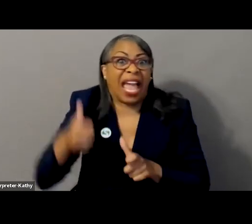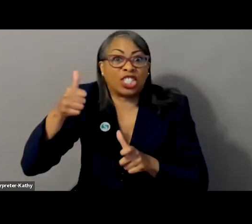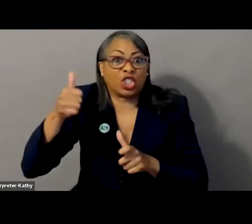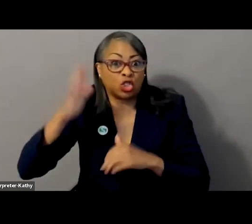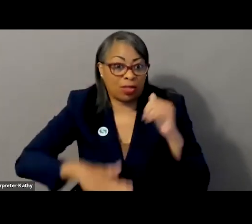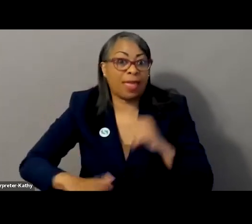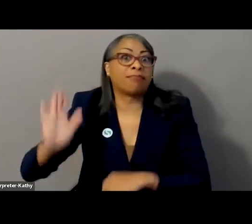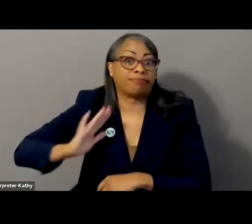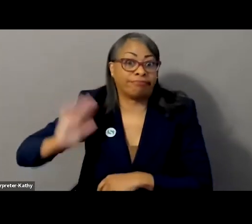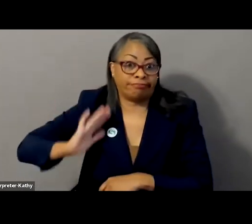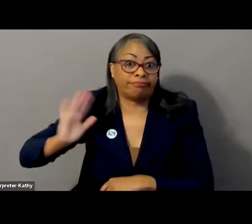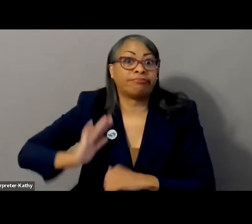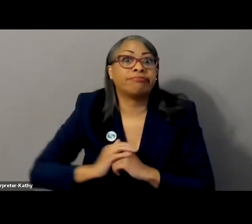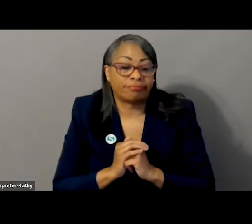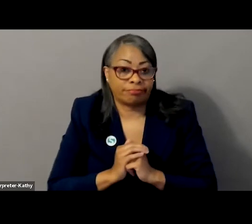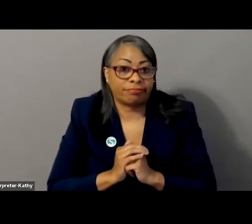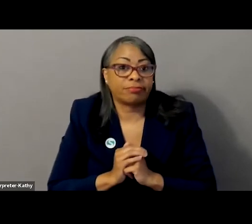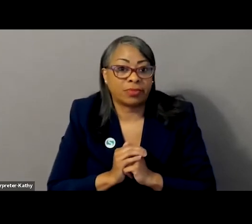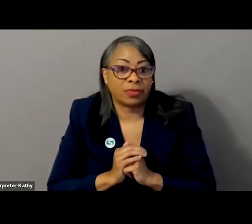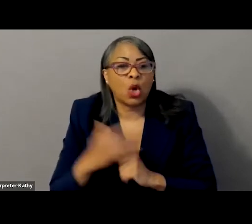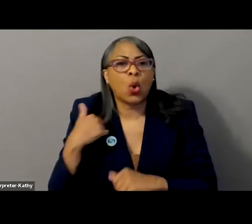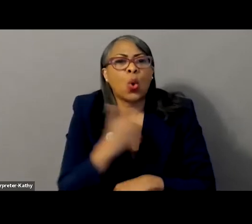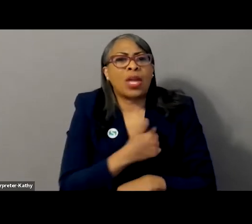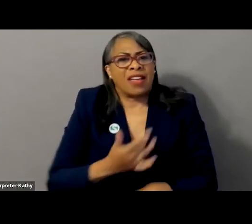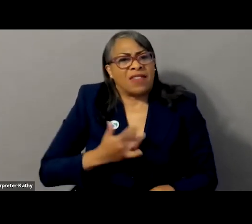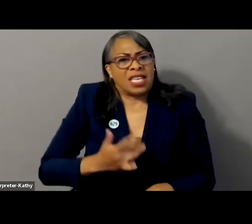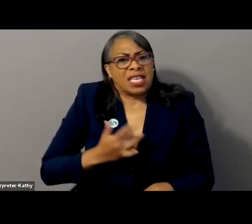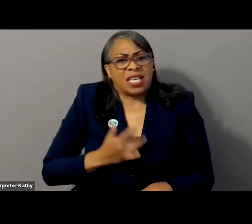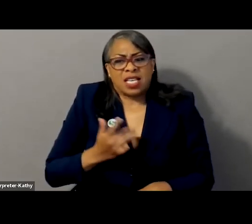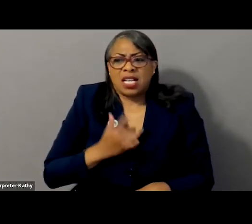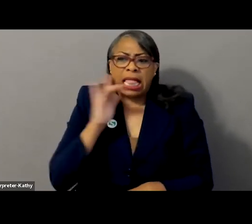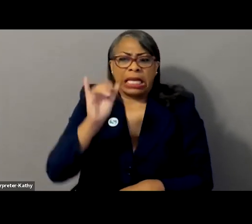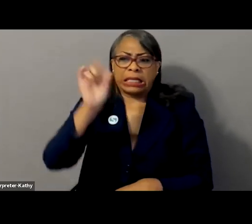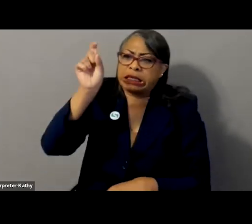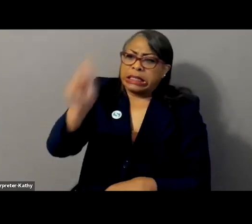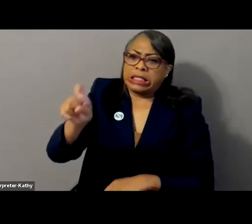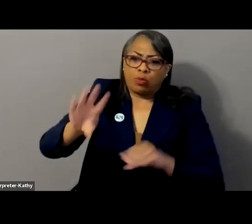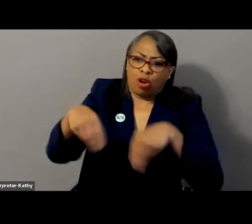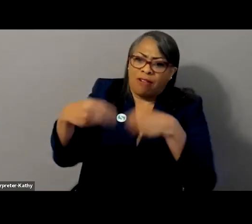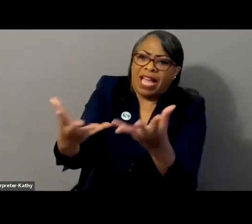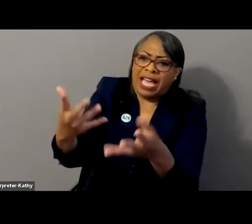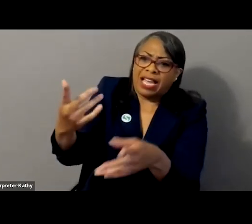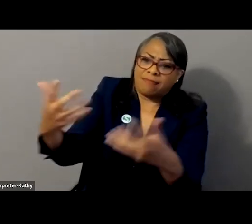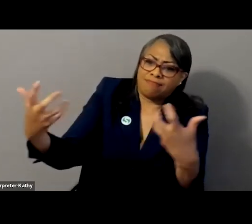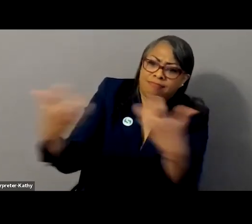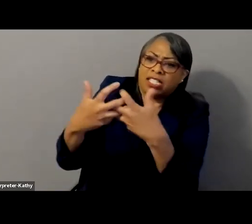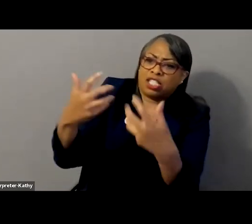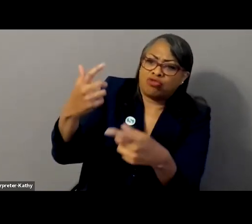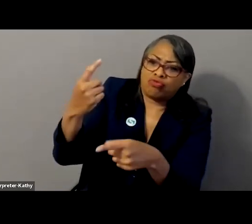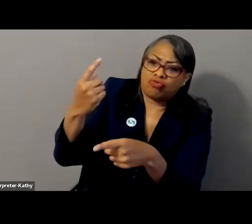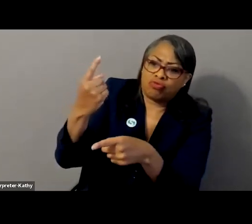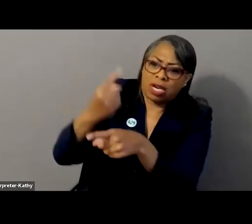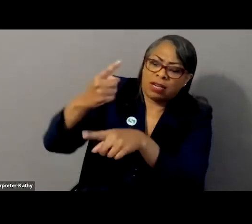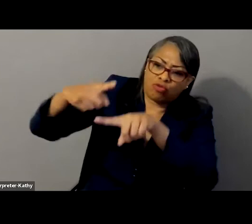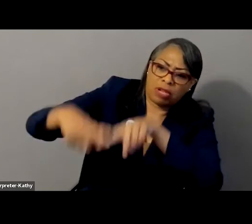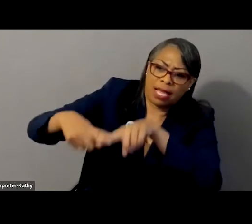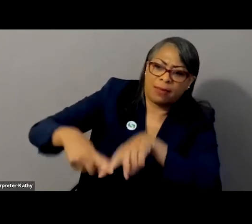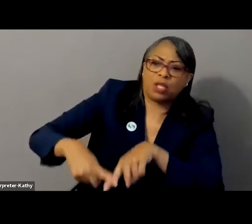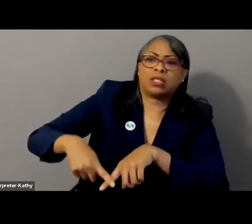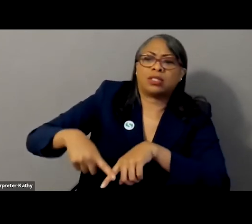have been. We think it needs to be able to provide relevant, timely, and reliable products and services,